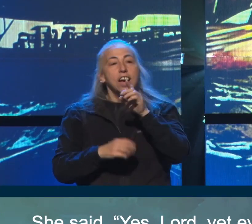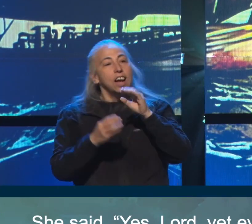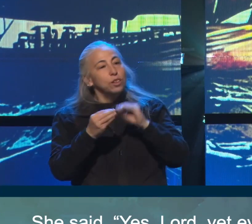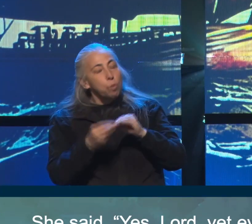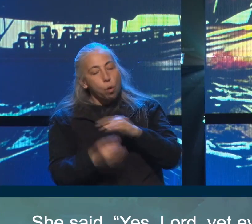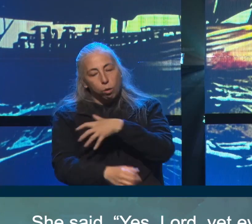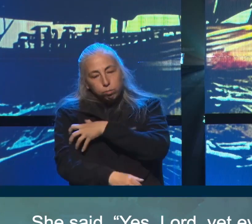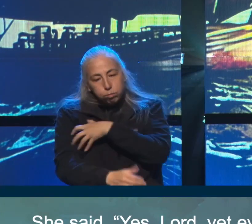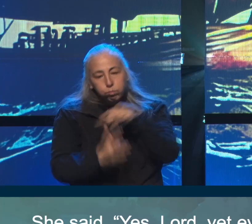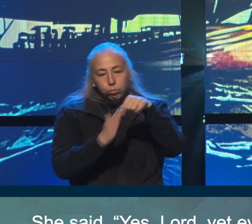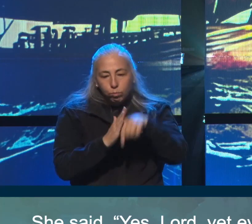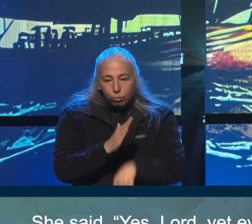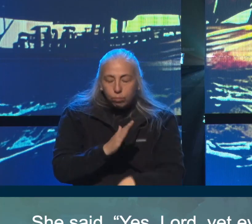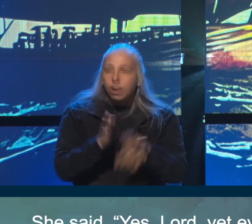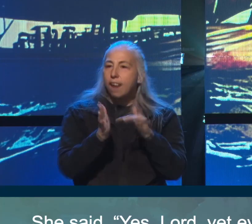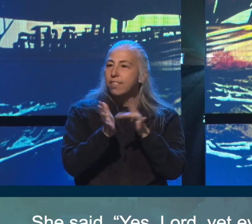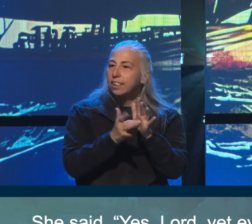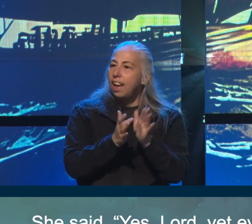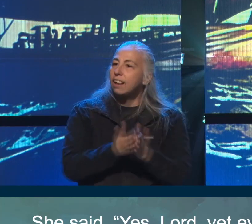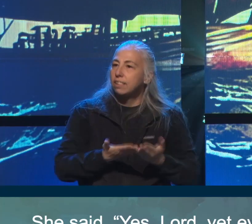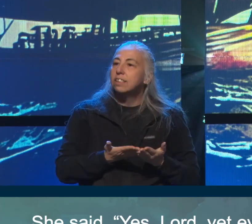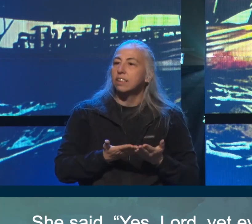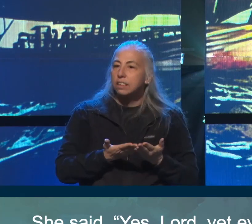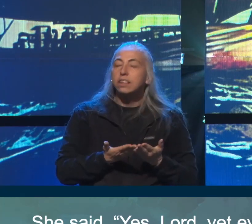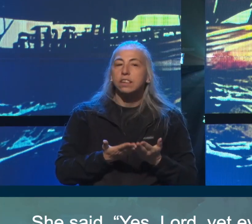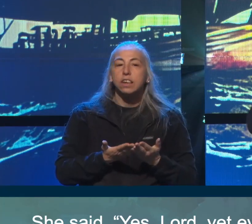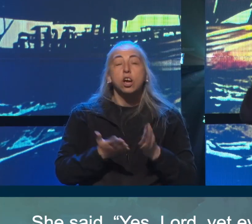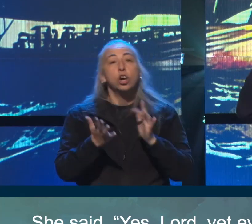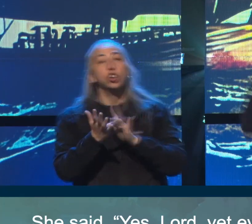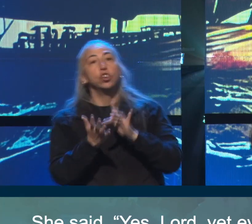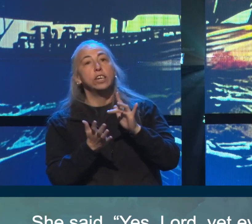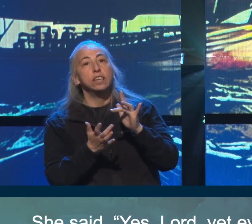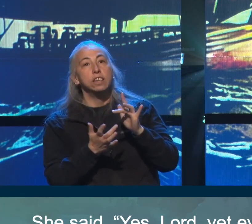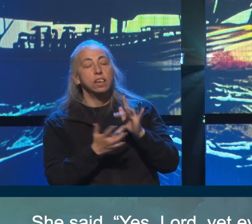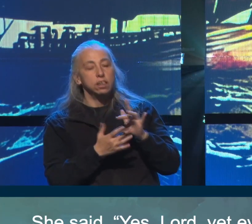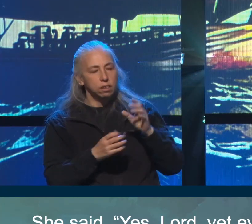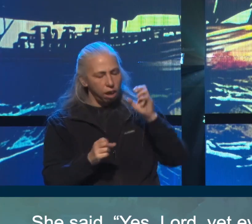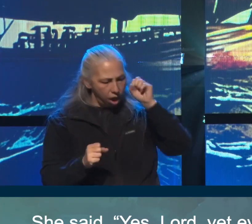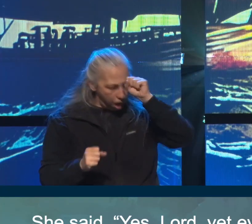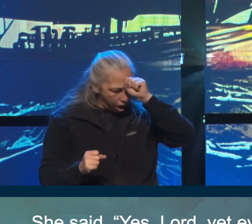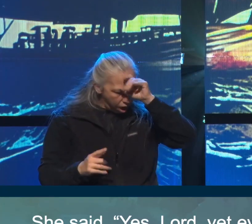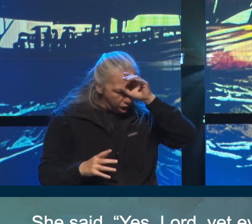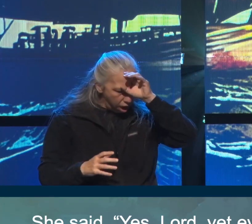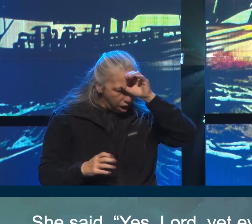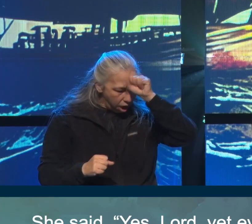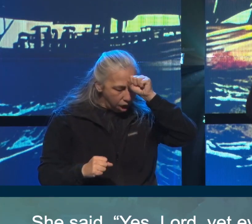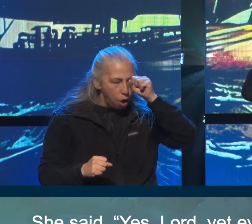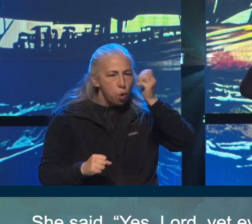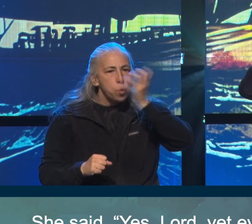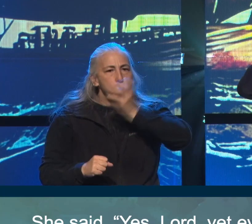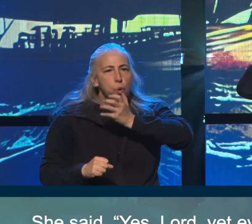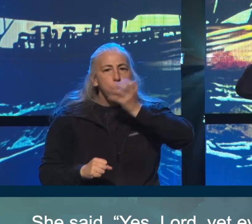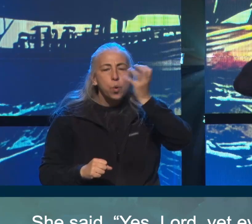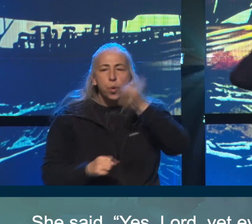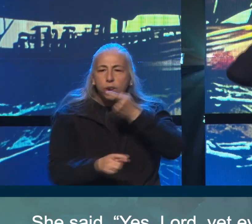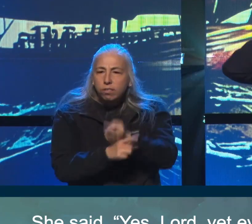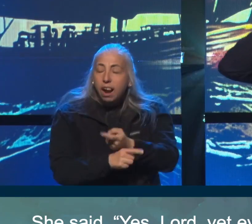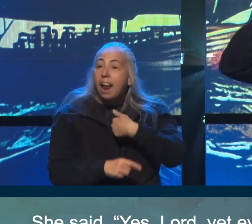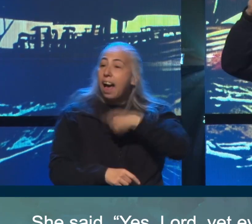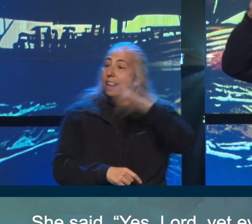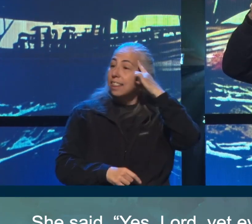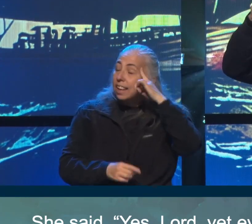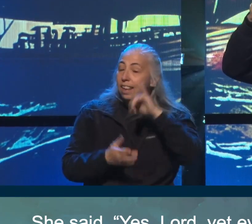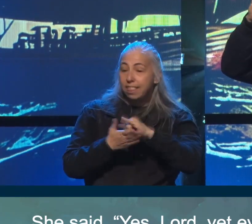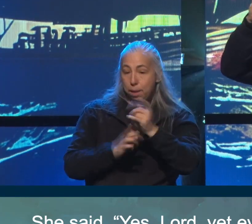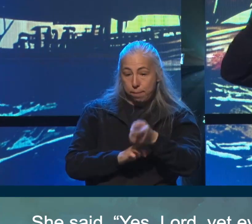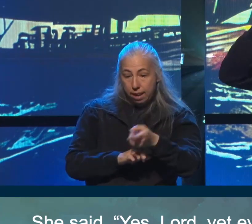authentic reading of the text where Jesus is blown away by this woman. And I believe in that moment, like all